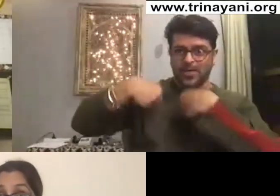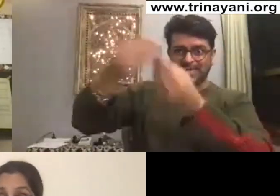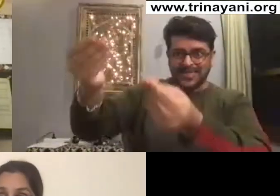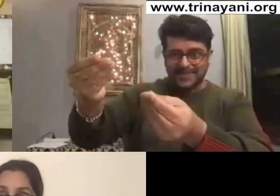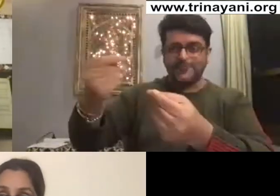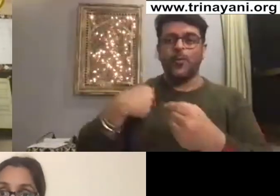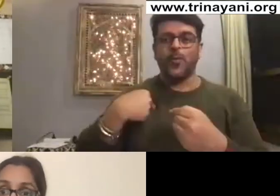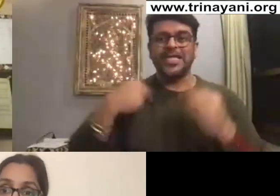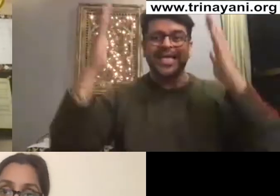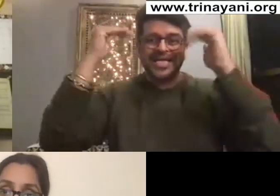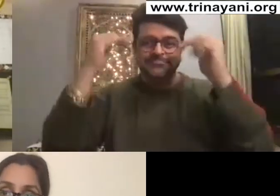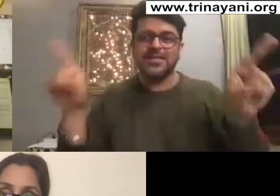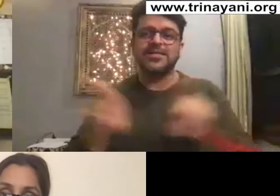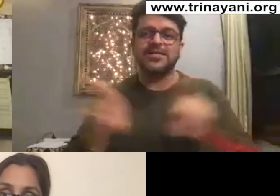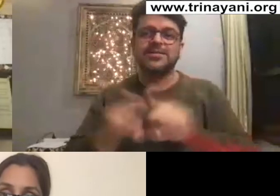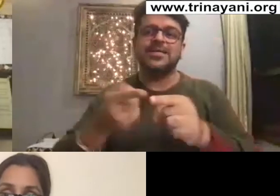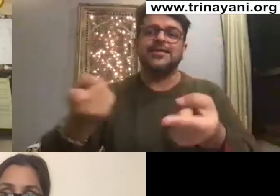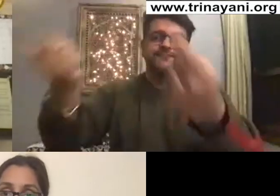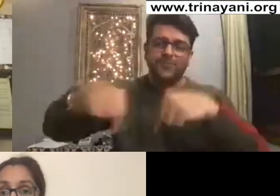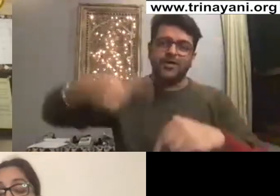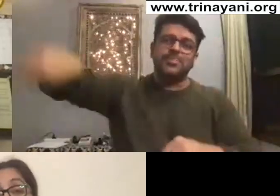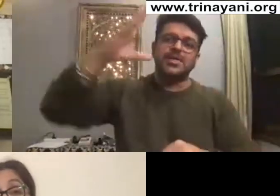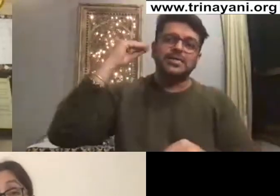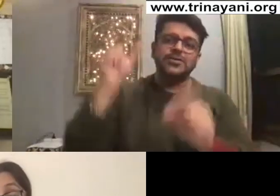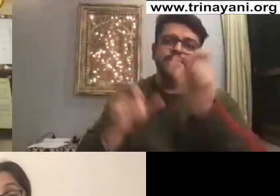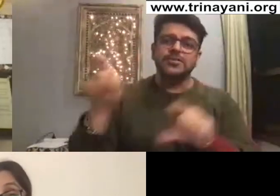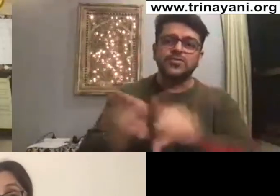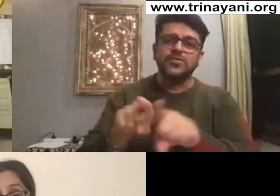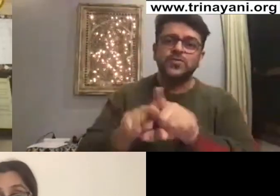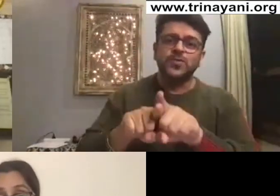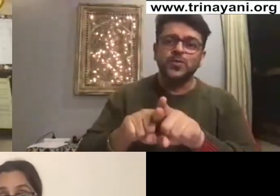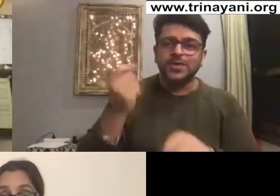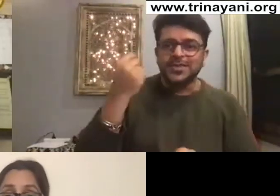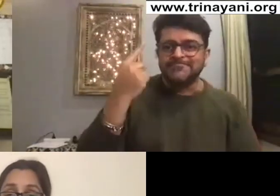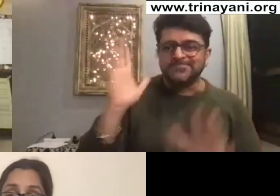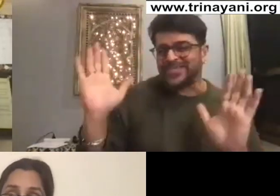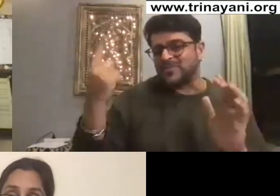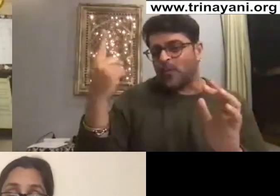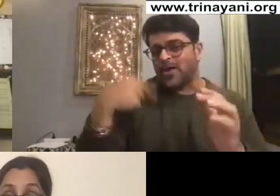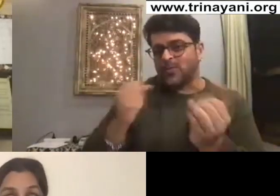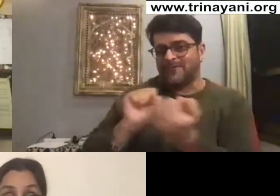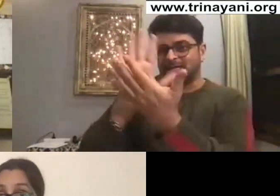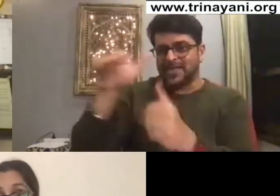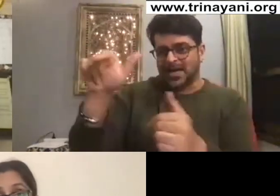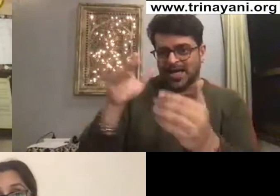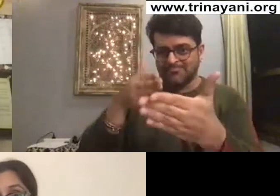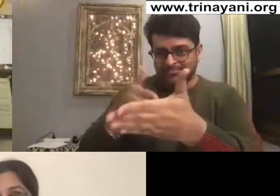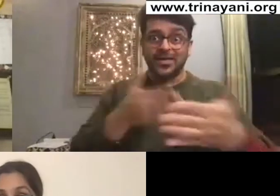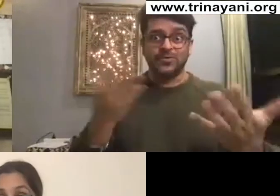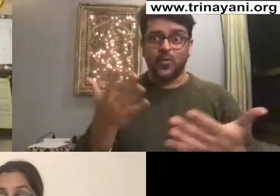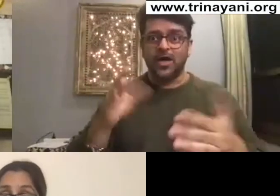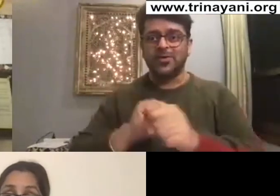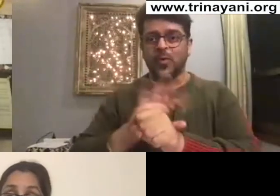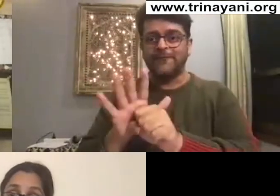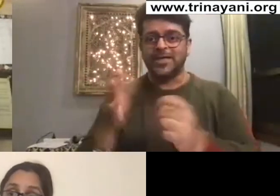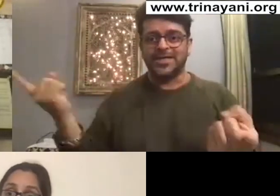they get access that what we are trying to provide. And when we are providing access, we are expecting the same people to do the same thing. One